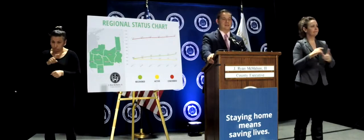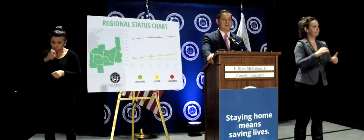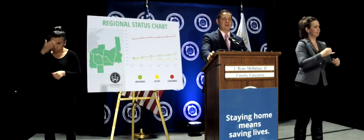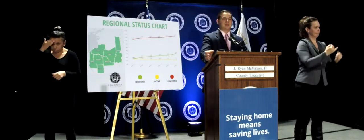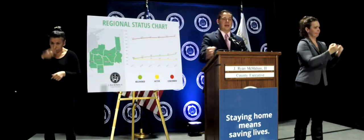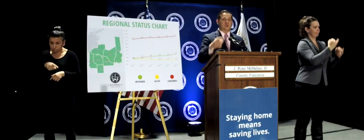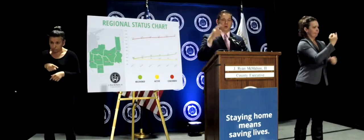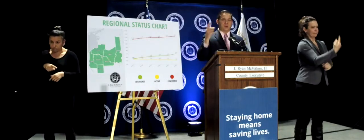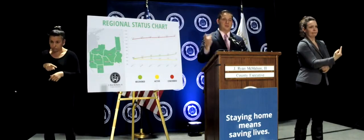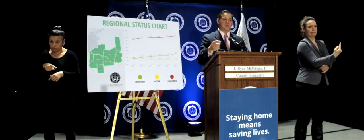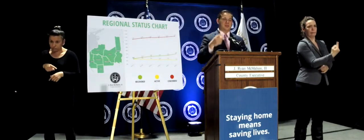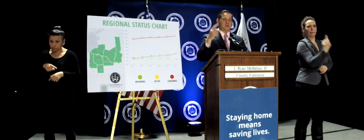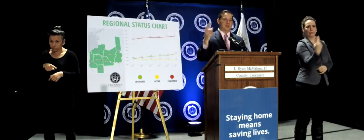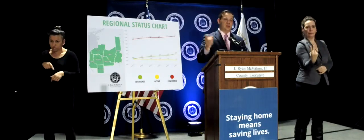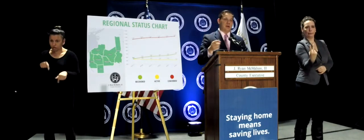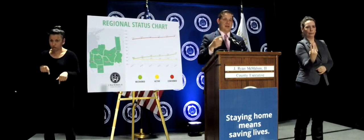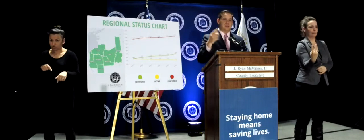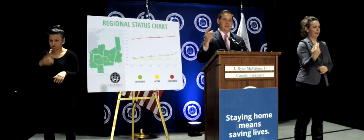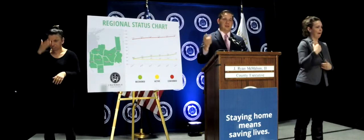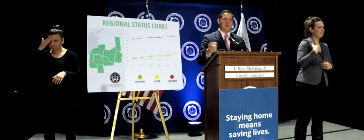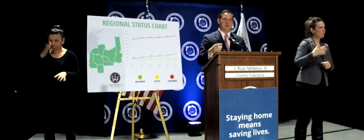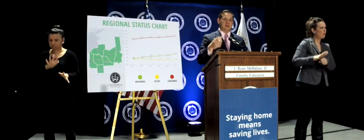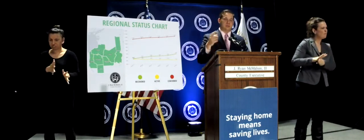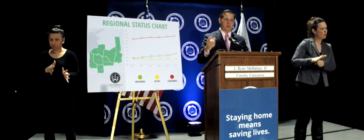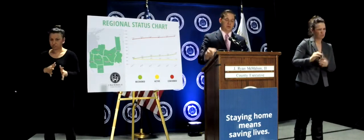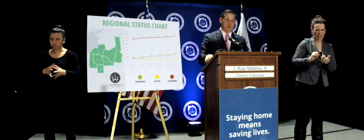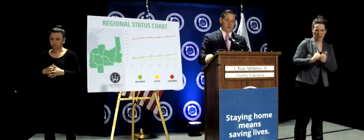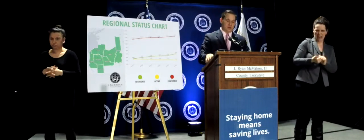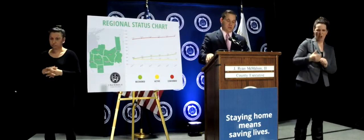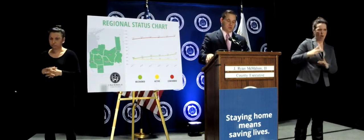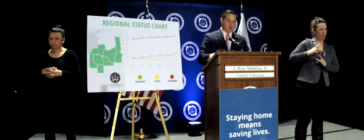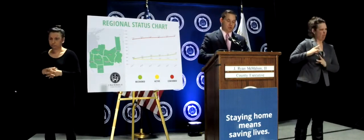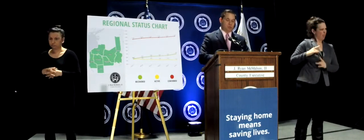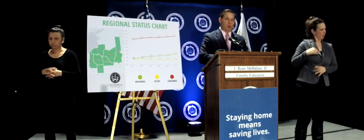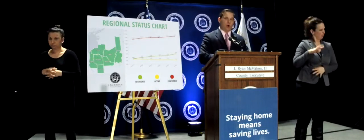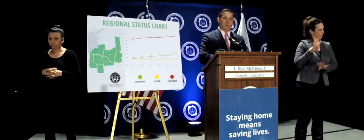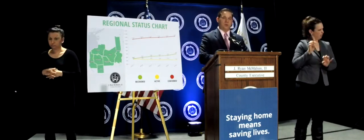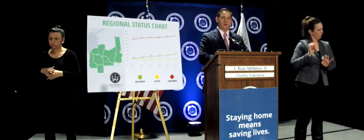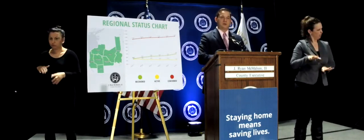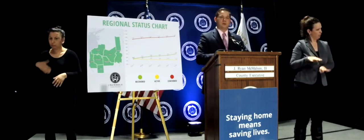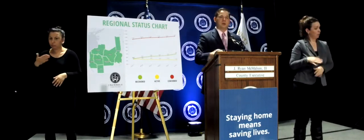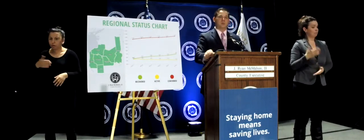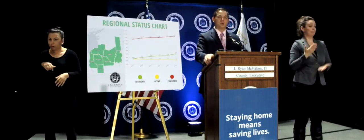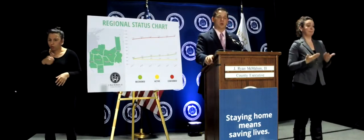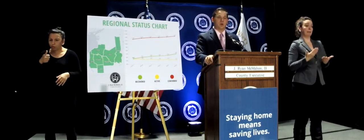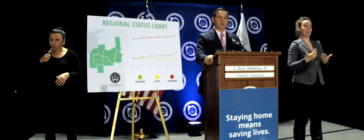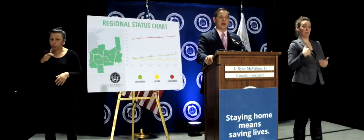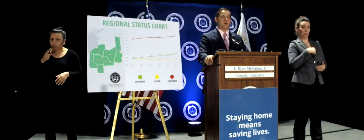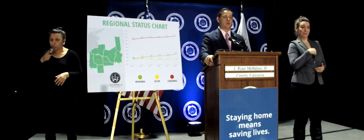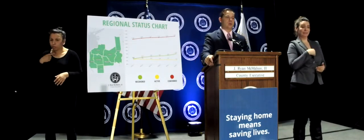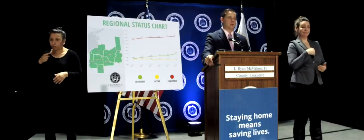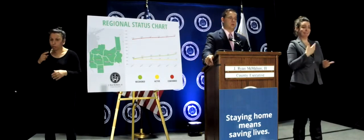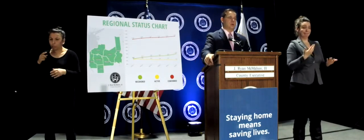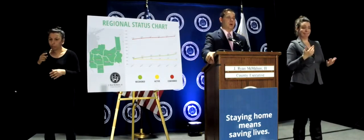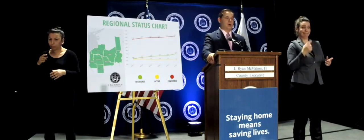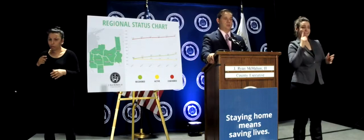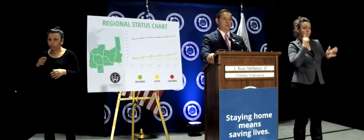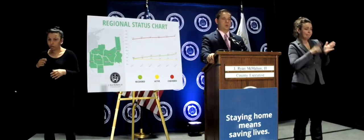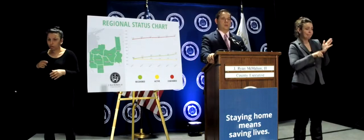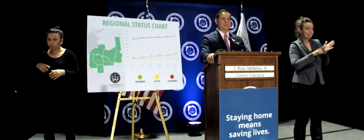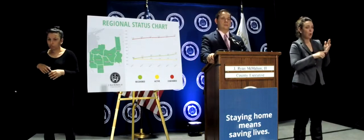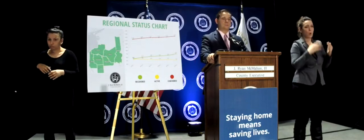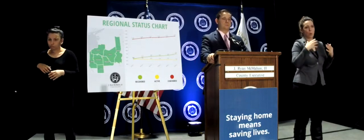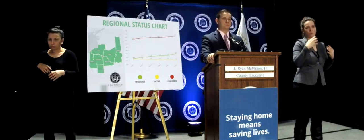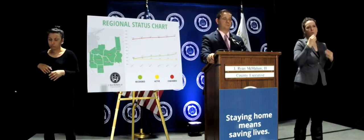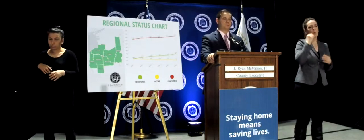So that's where this is. As you get capacity and you get the ability to do more because the numbers are going down, you can do